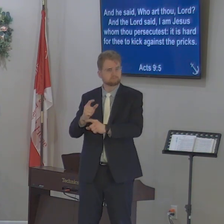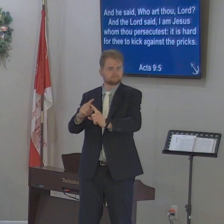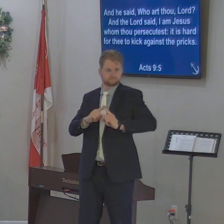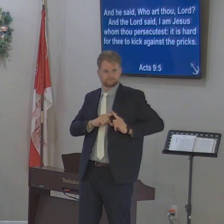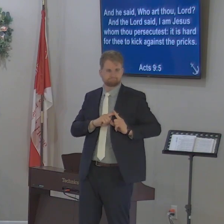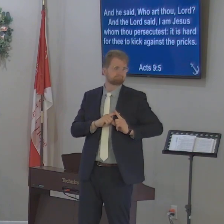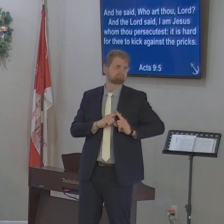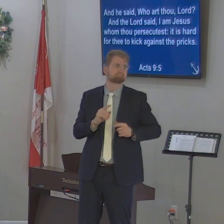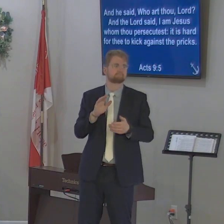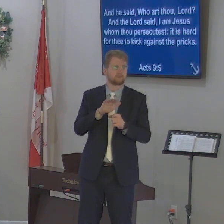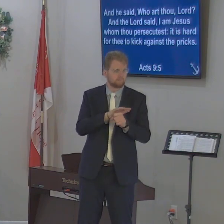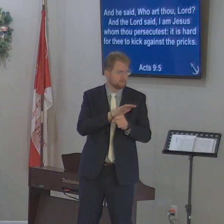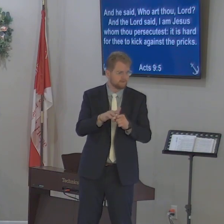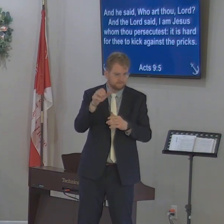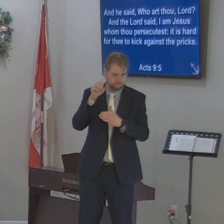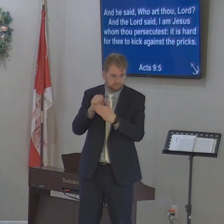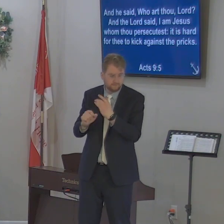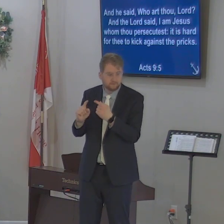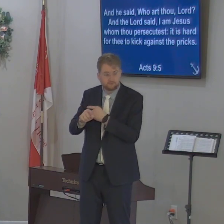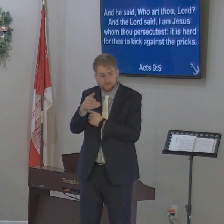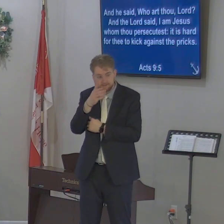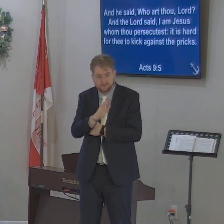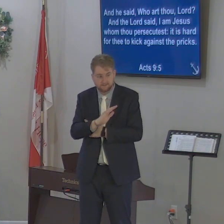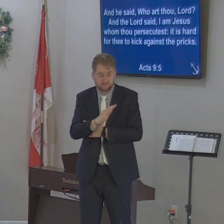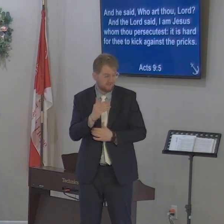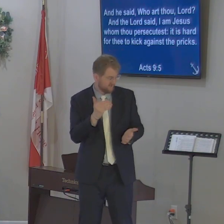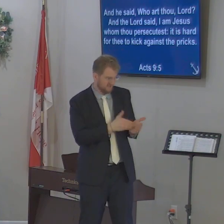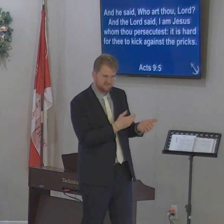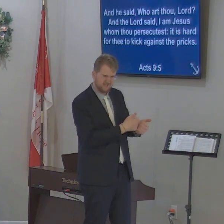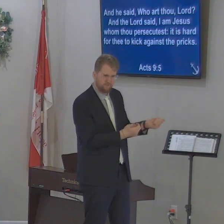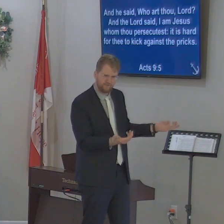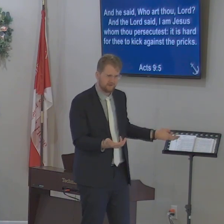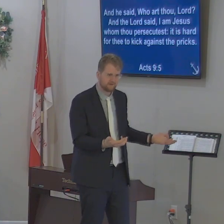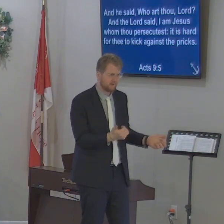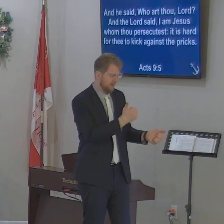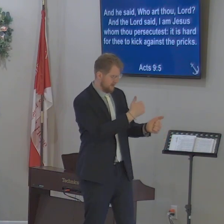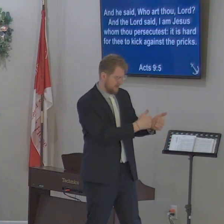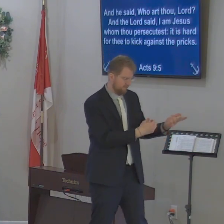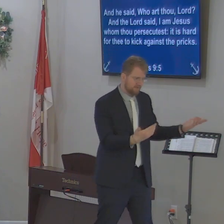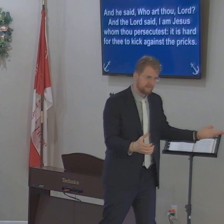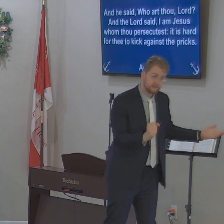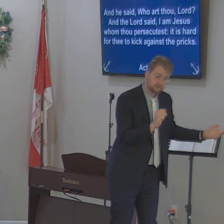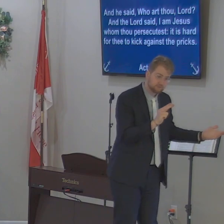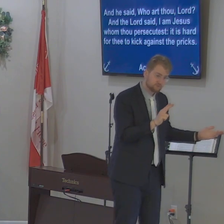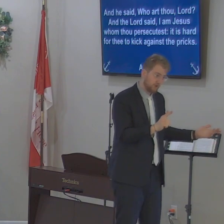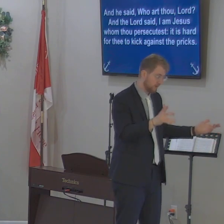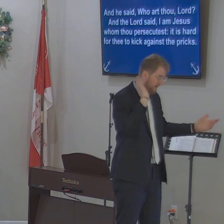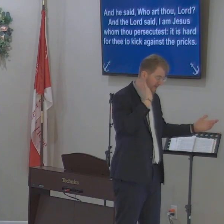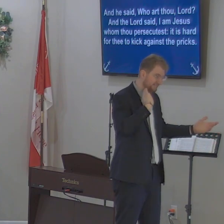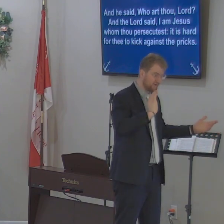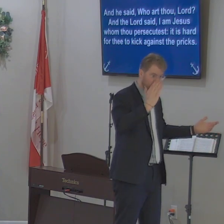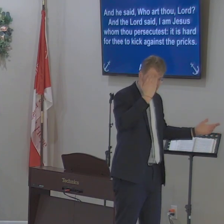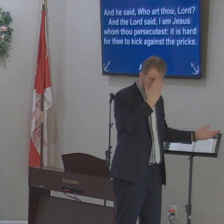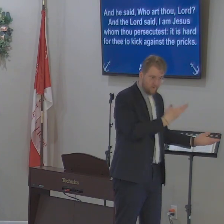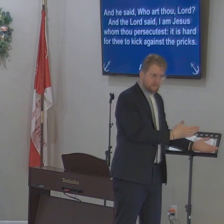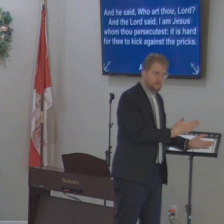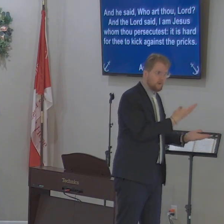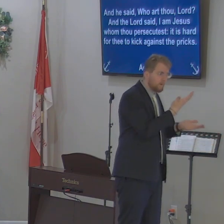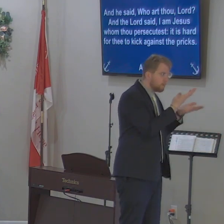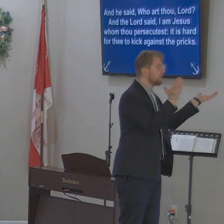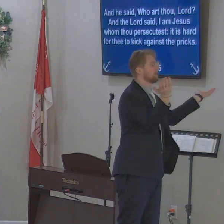God. Against all odds. You realize that? Everything Saul had ever known was